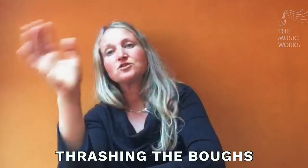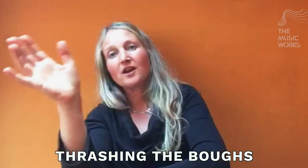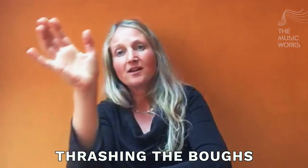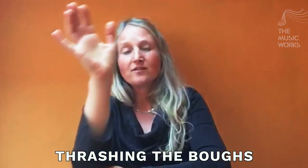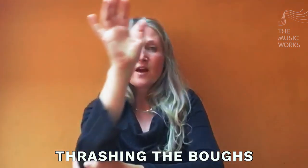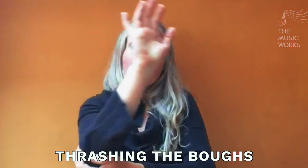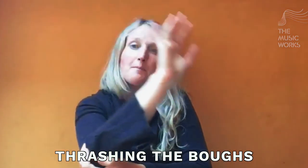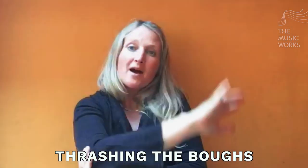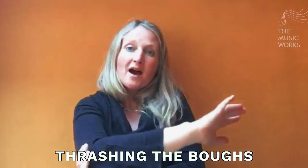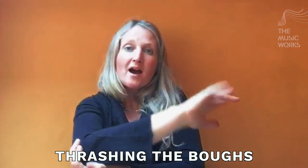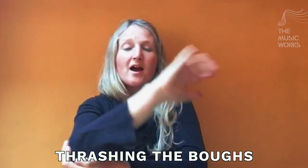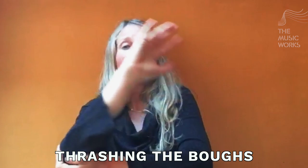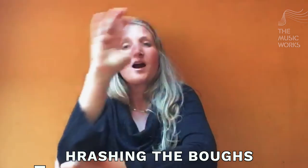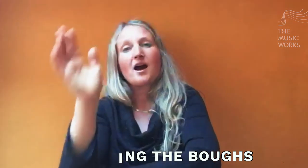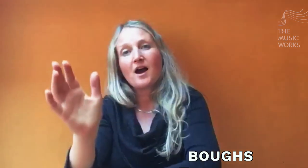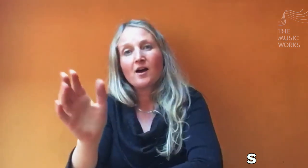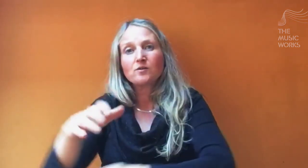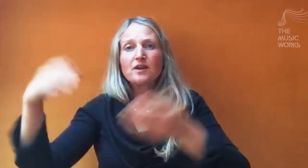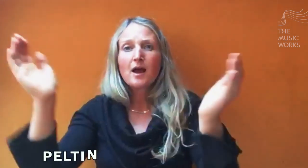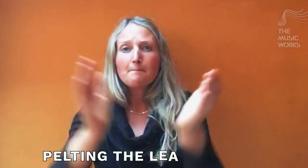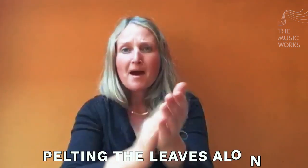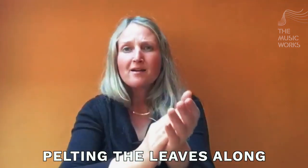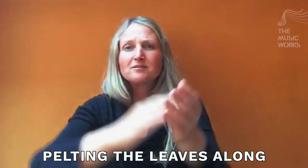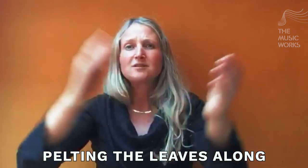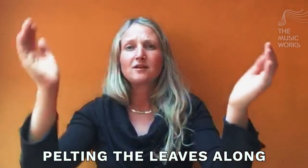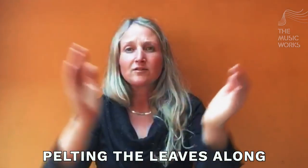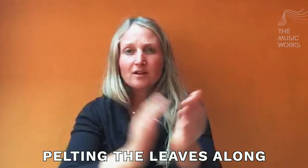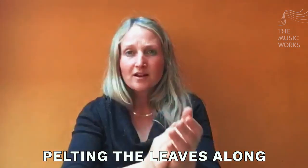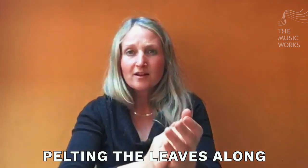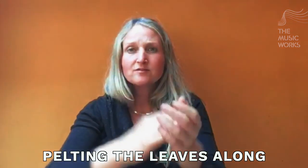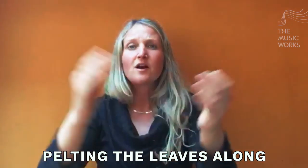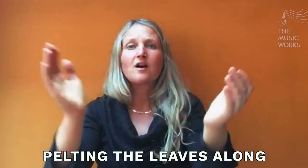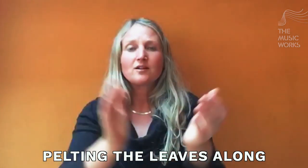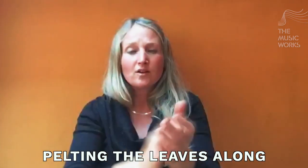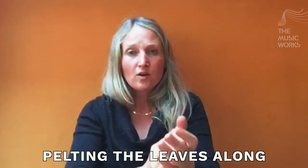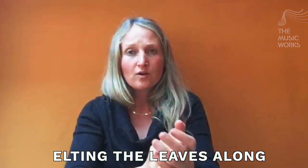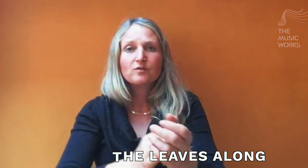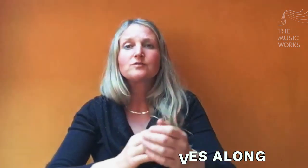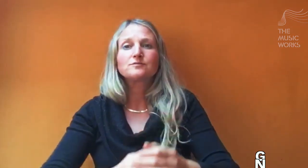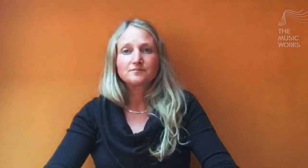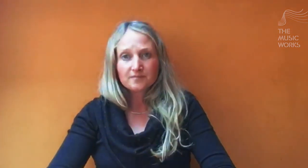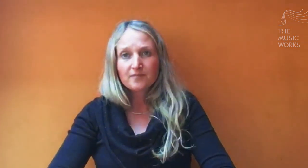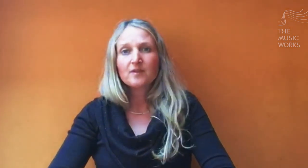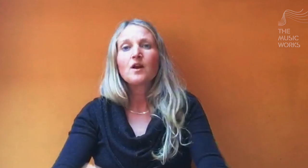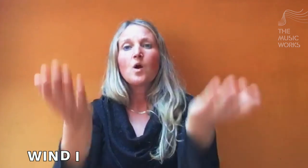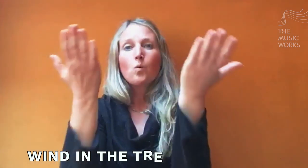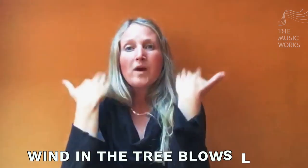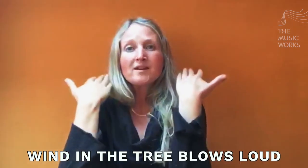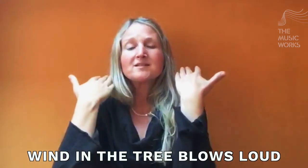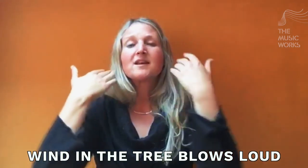Threshing the boughs, pelting the leaves along. Wind in